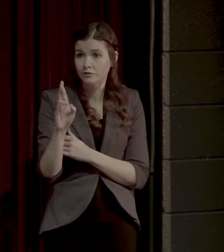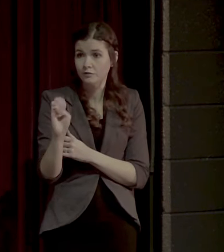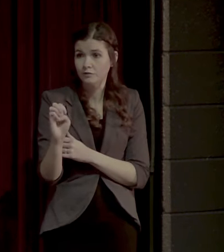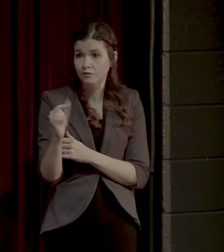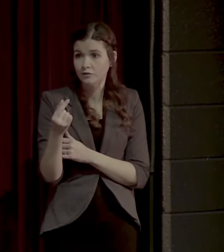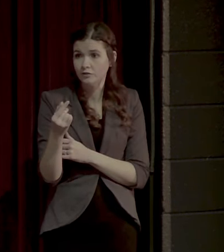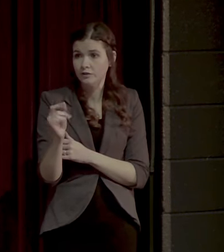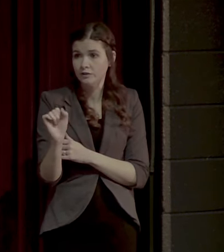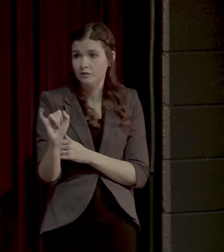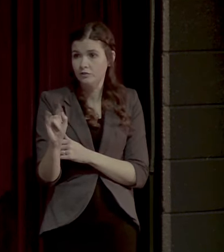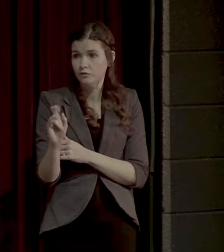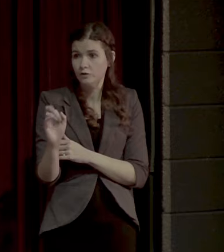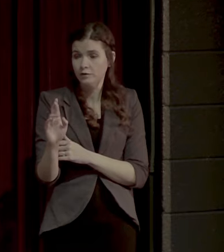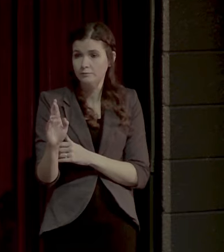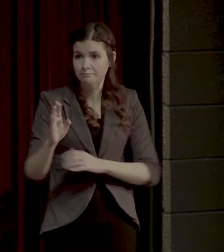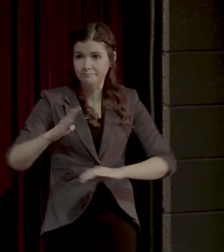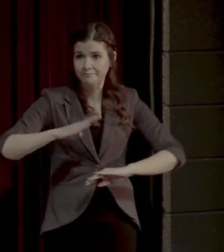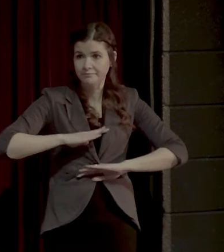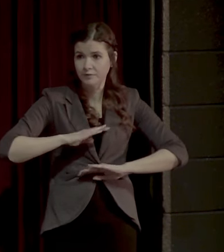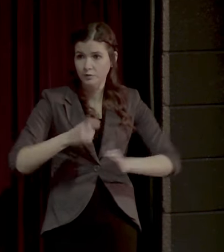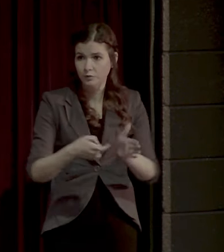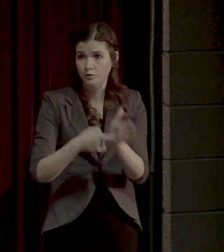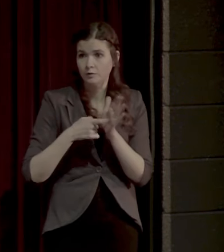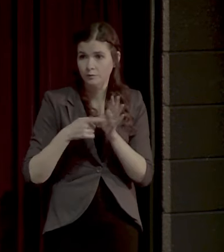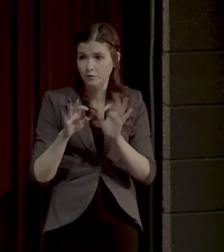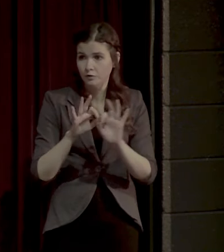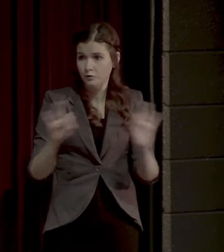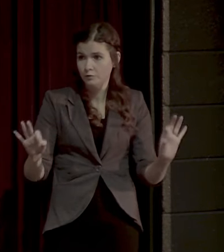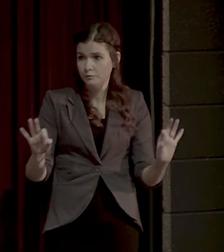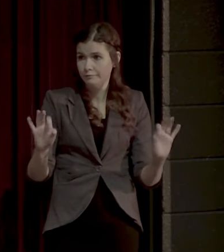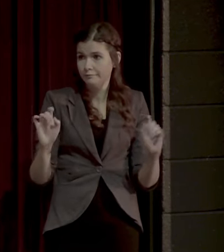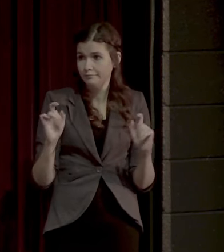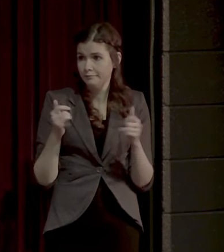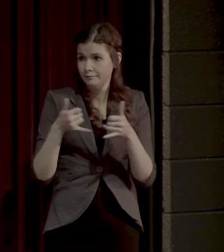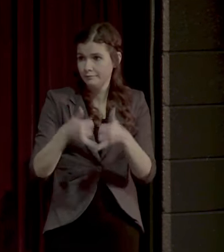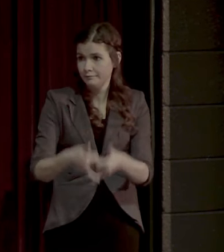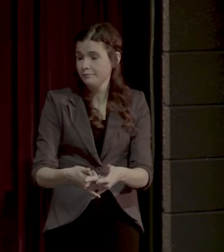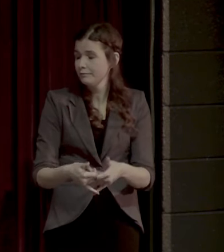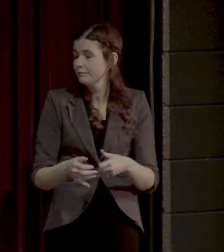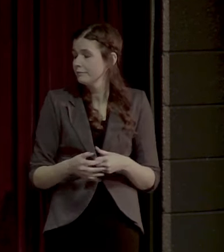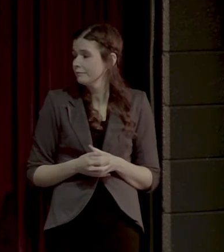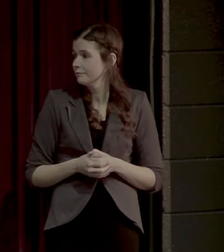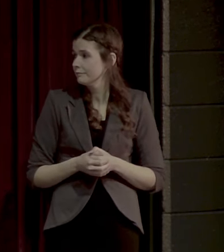the requirements for the diploma or degree to be awarded.